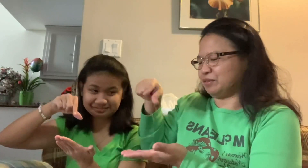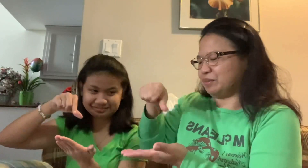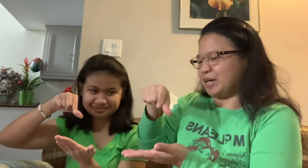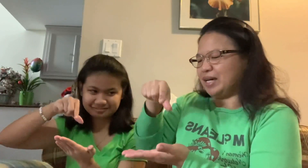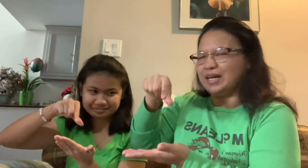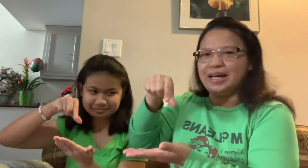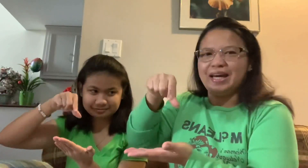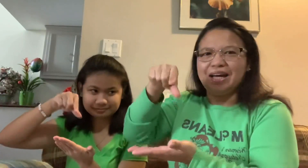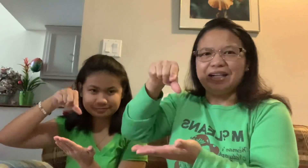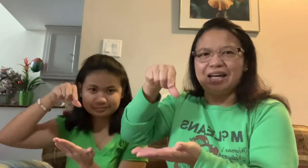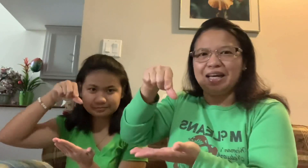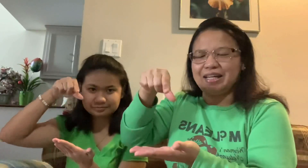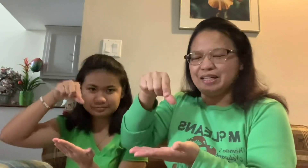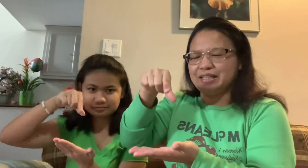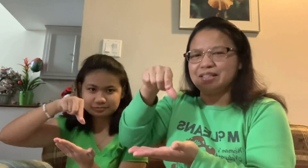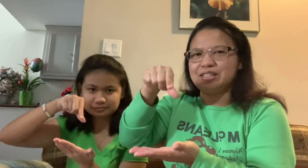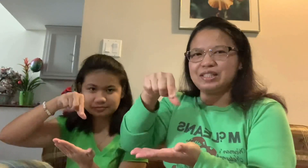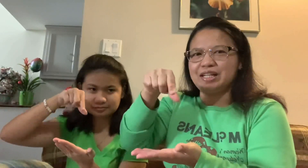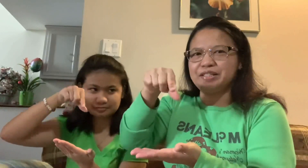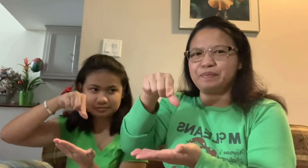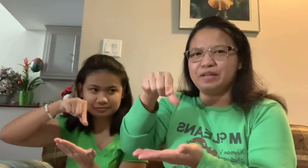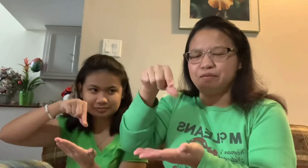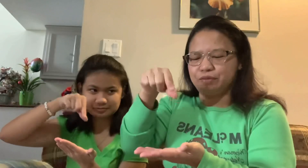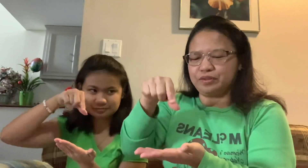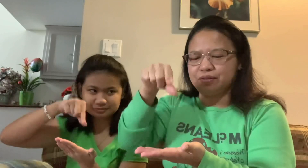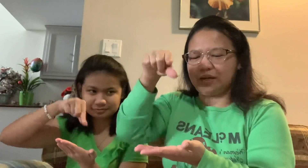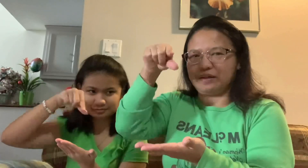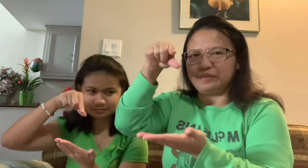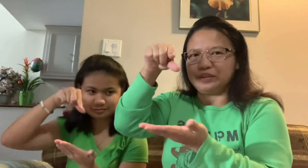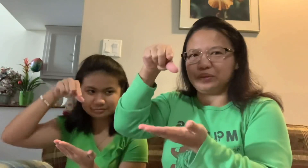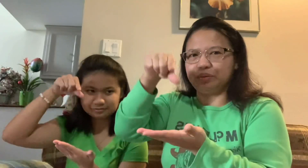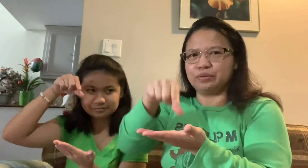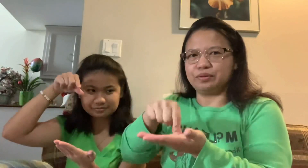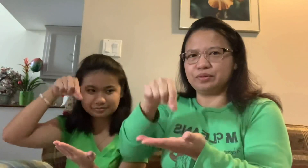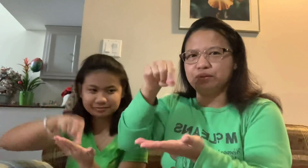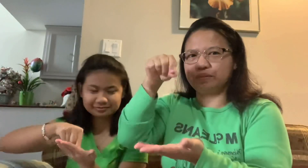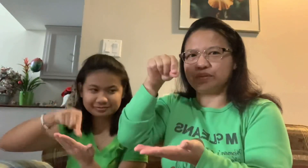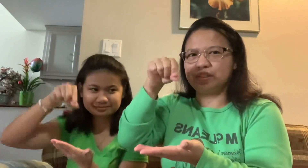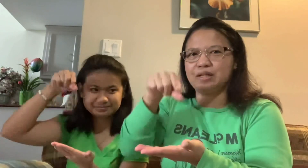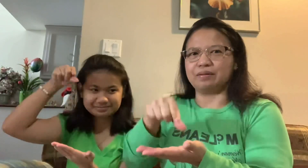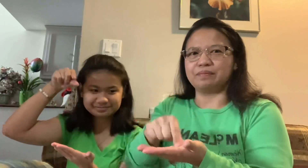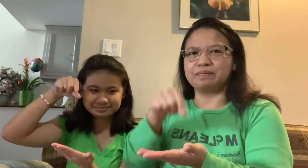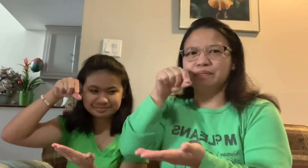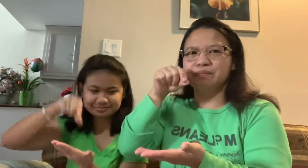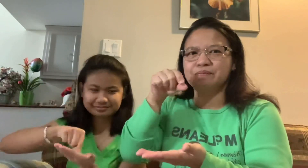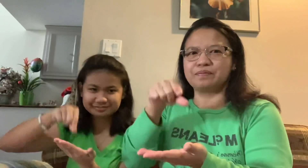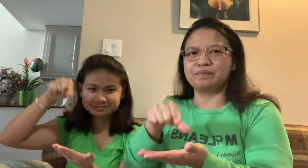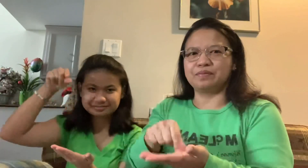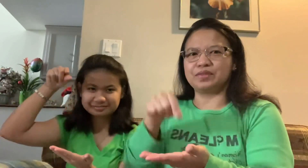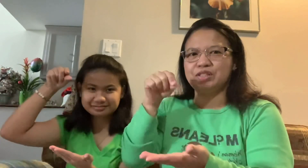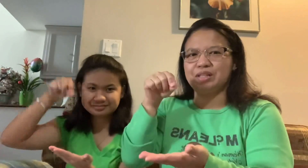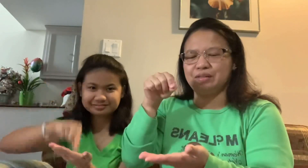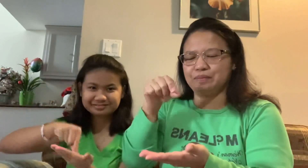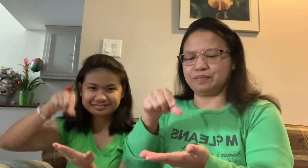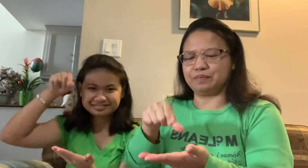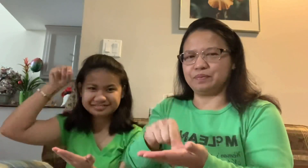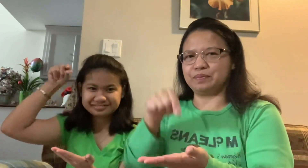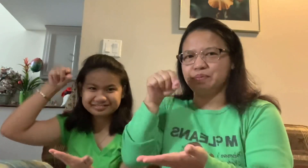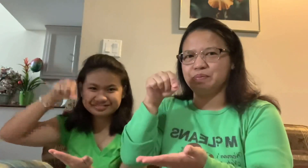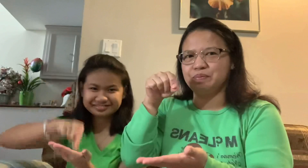me. Like the chicken is picking food on the ground, we'll do chicken. Chicken.